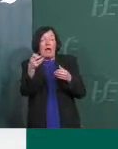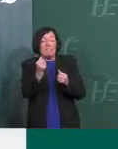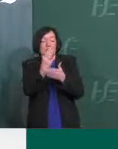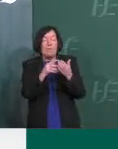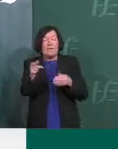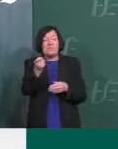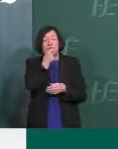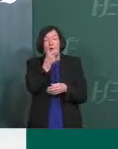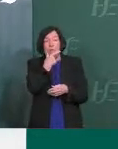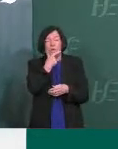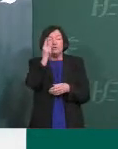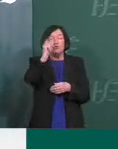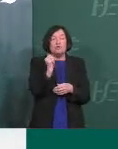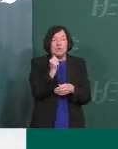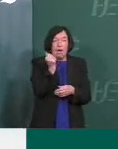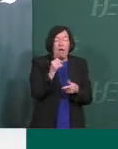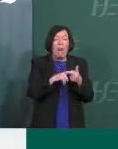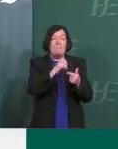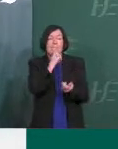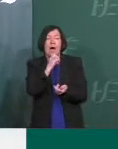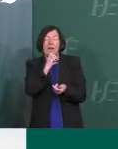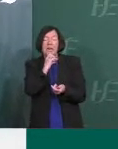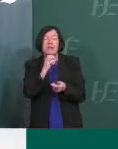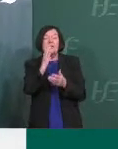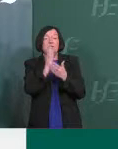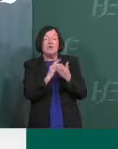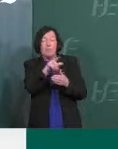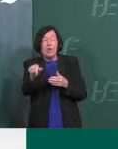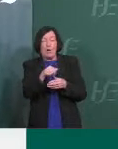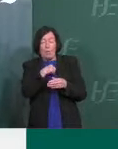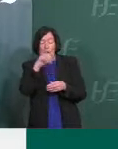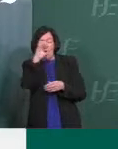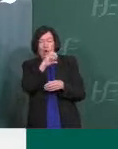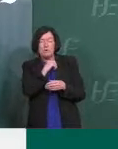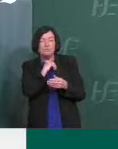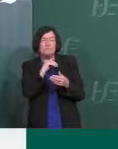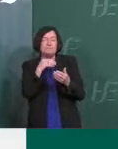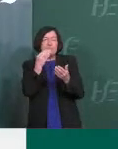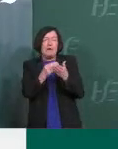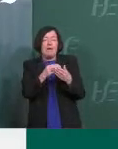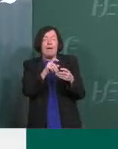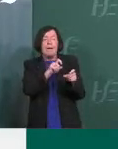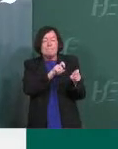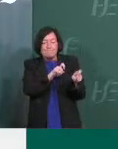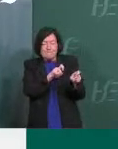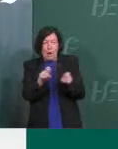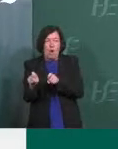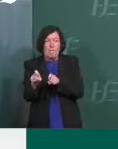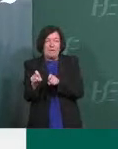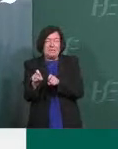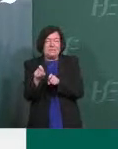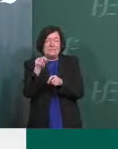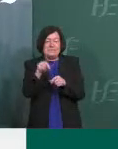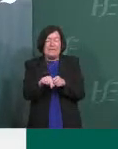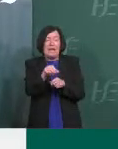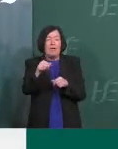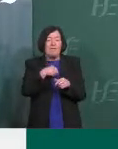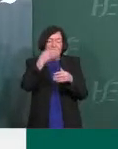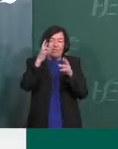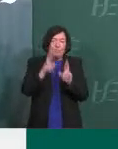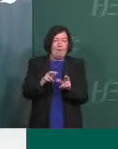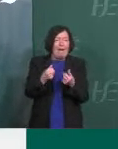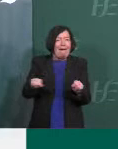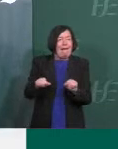in Dublin, in Donegal and in Monaghan. And in some of those sites, we are looking to put a permanent static site as we find the right location.